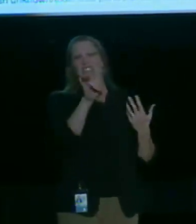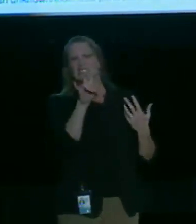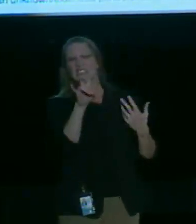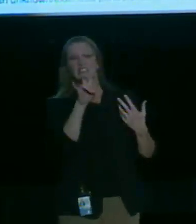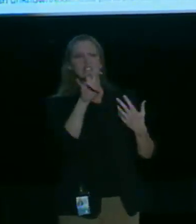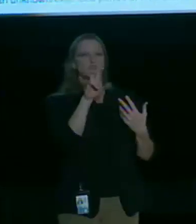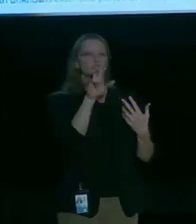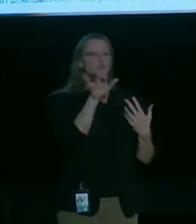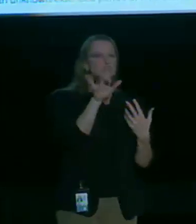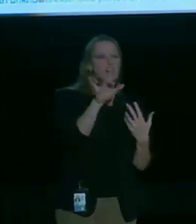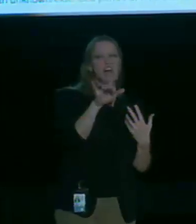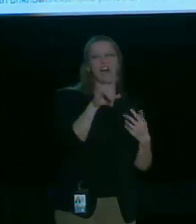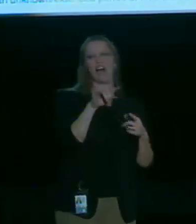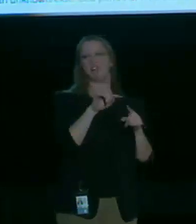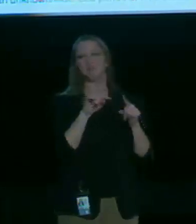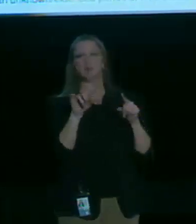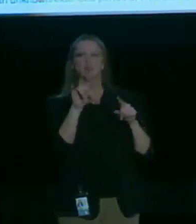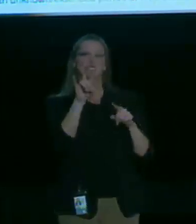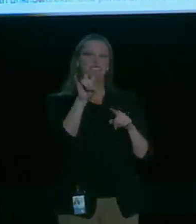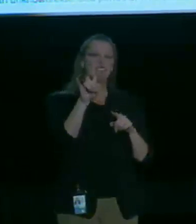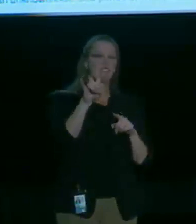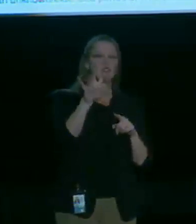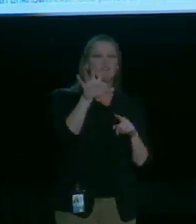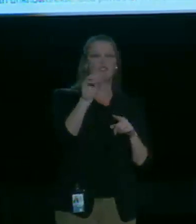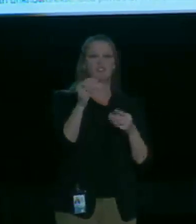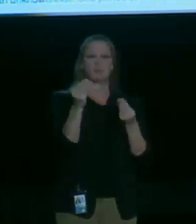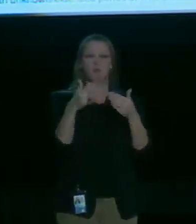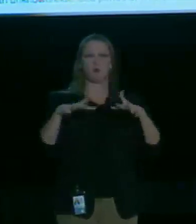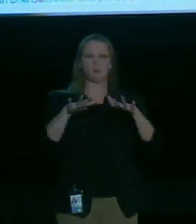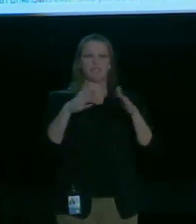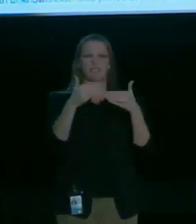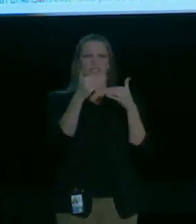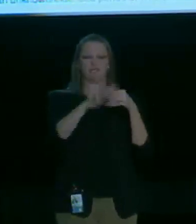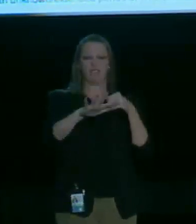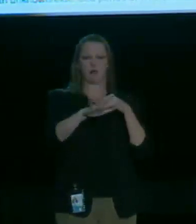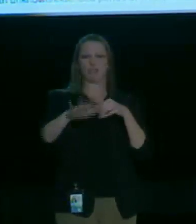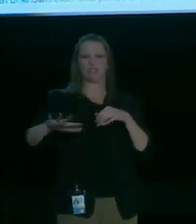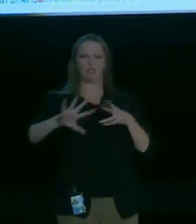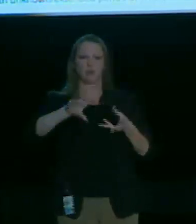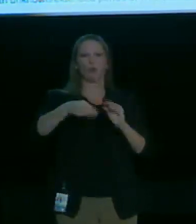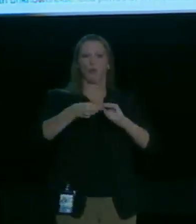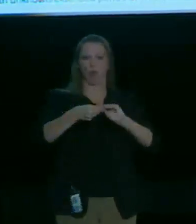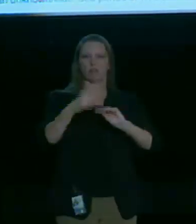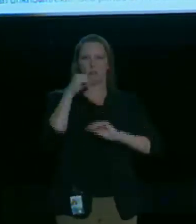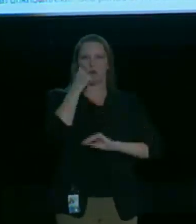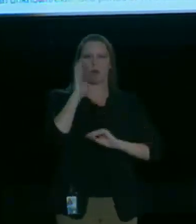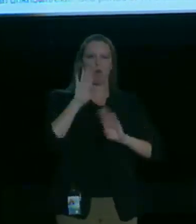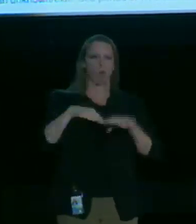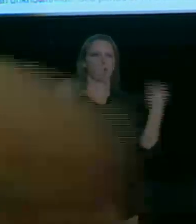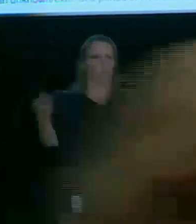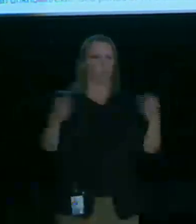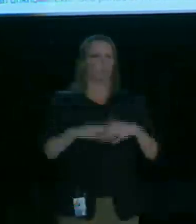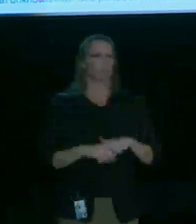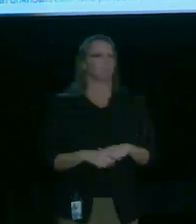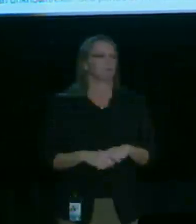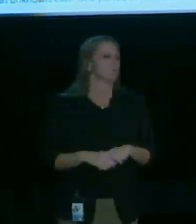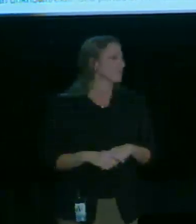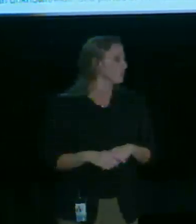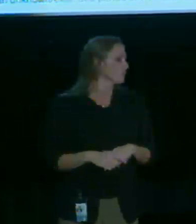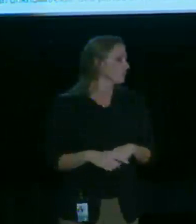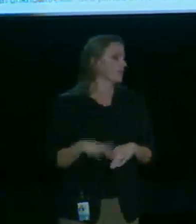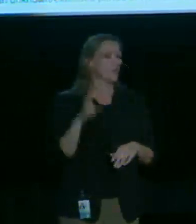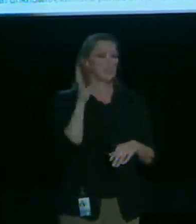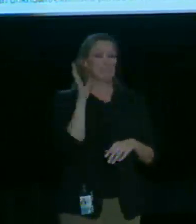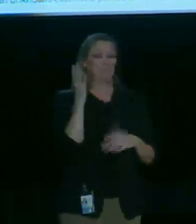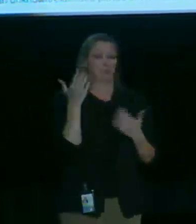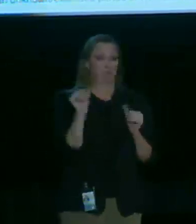725 to 750 parcels total that will be released tomorrow. We are looking to release